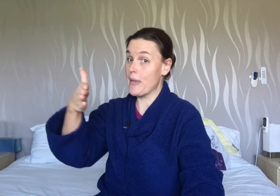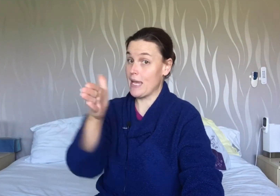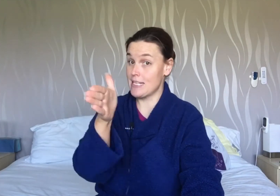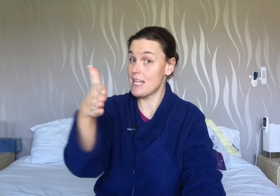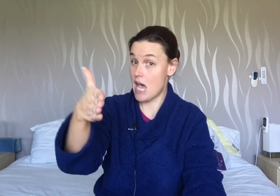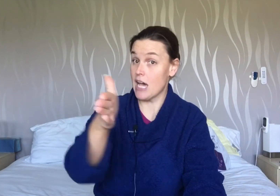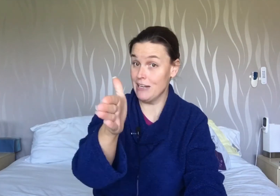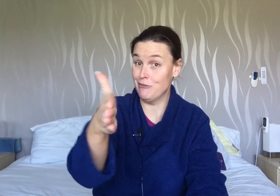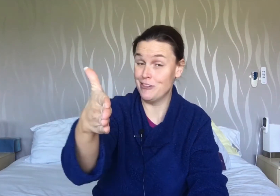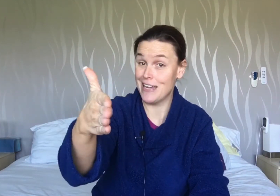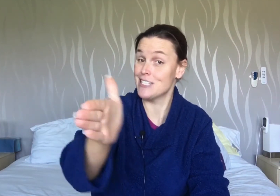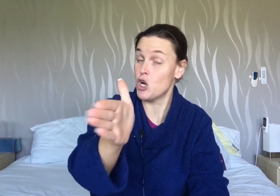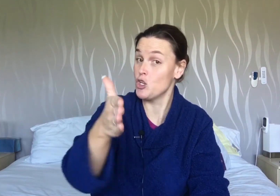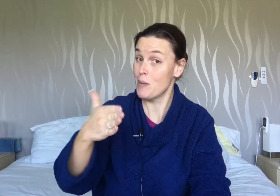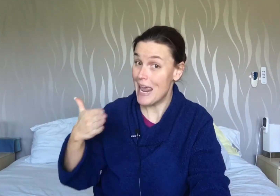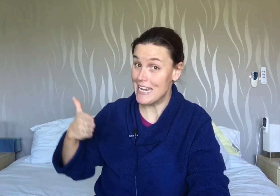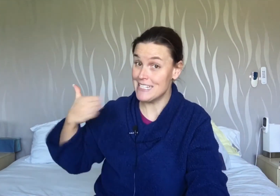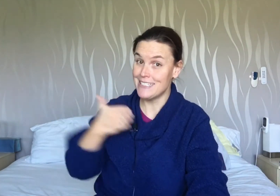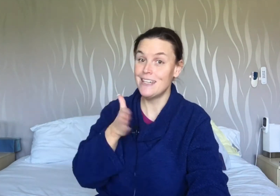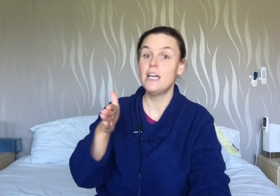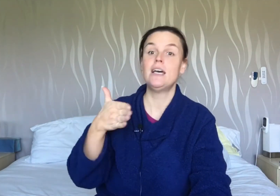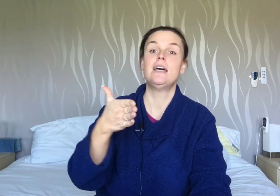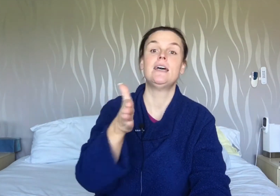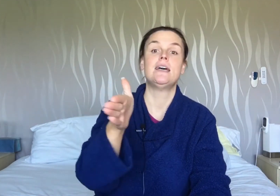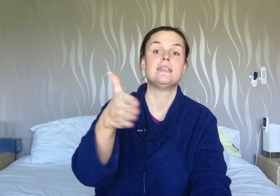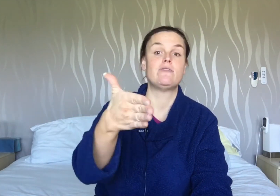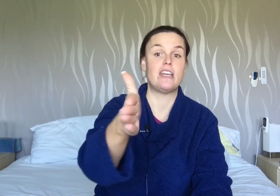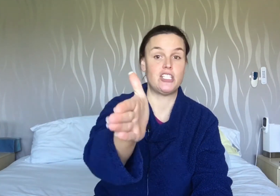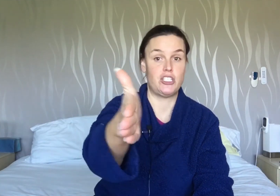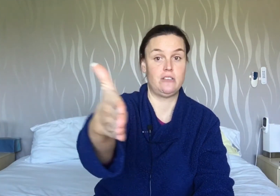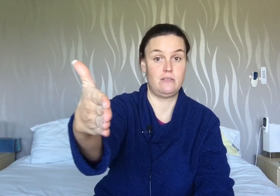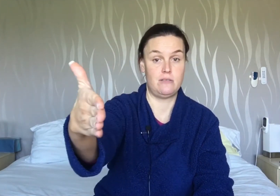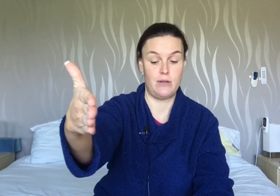and it's alive and it's not on your plate, it's fish. Okay,